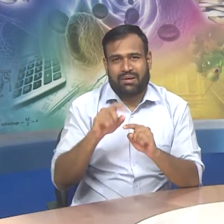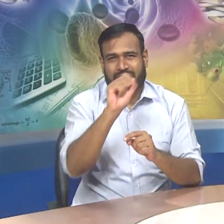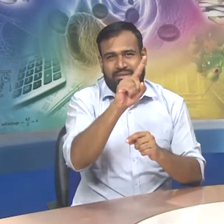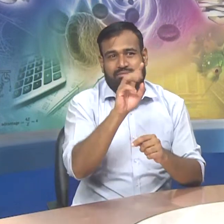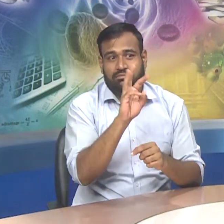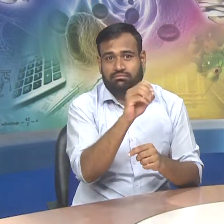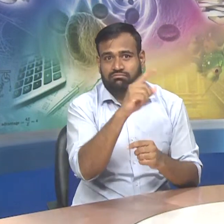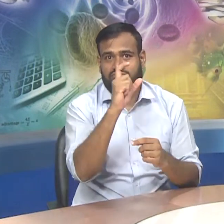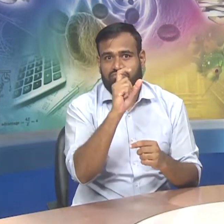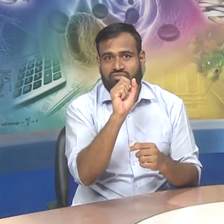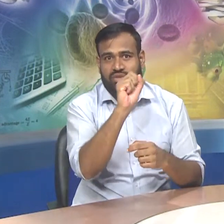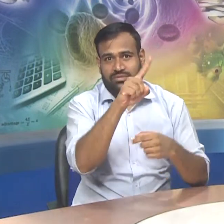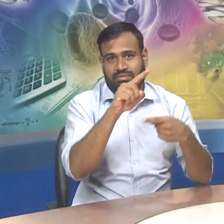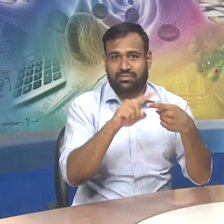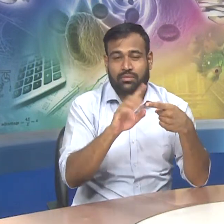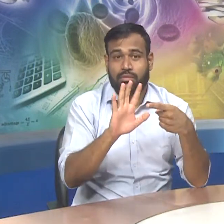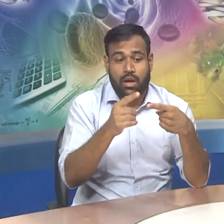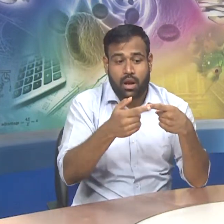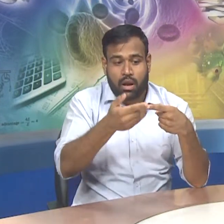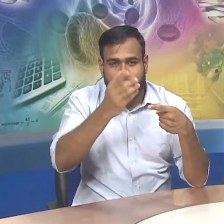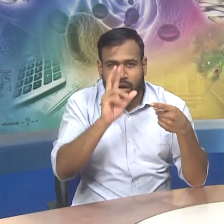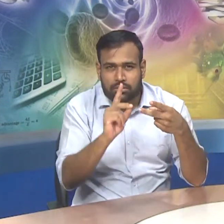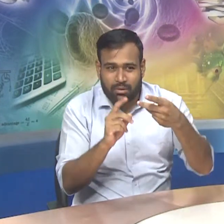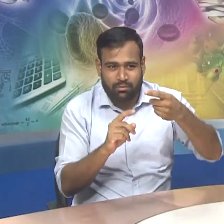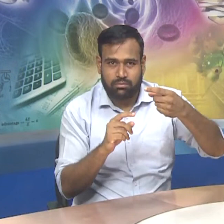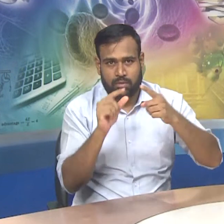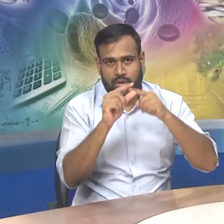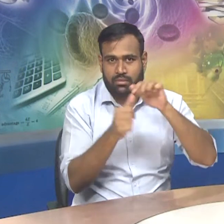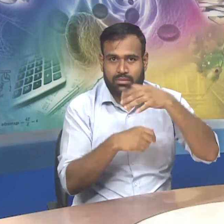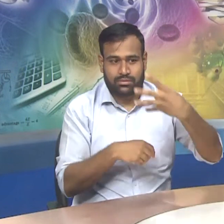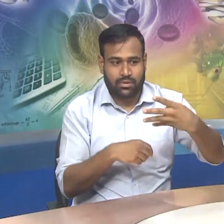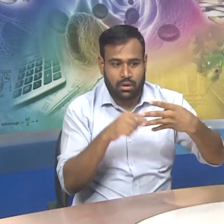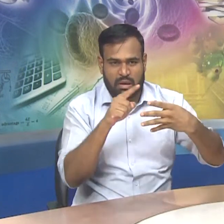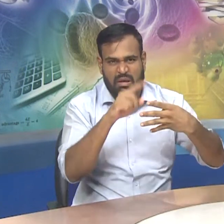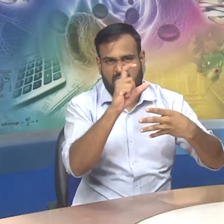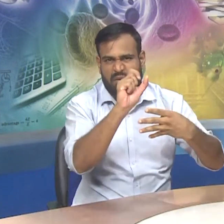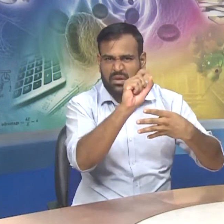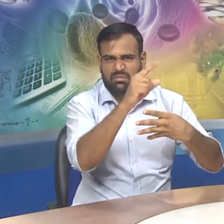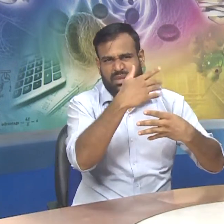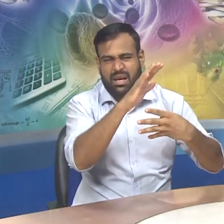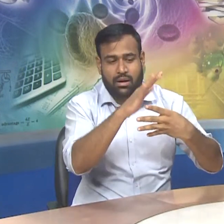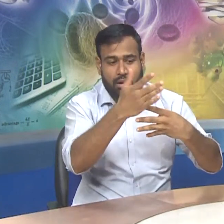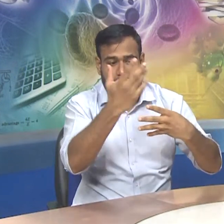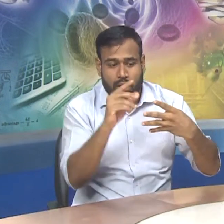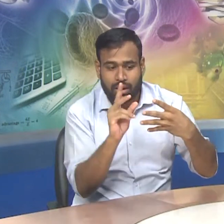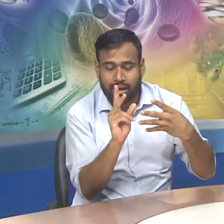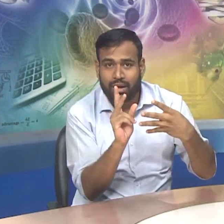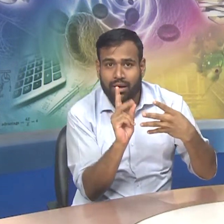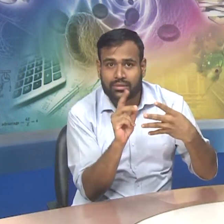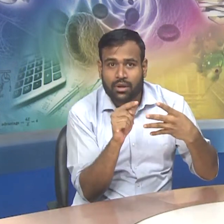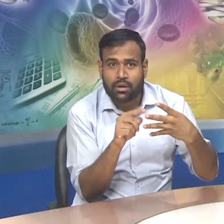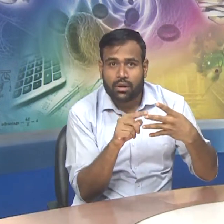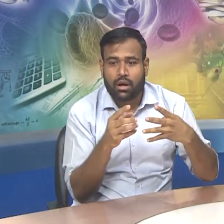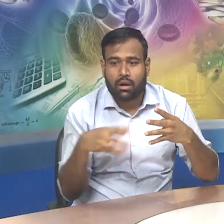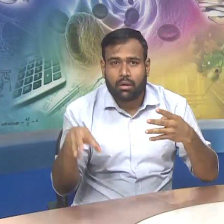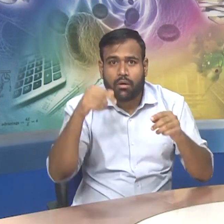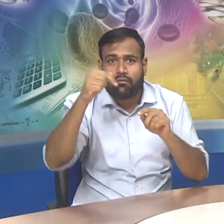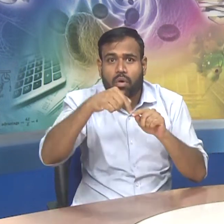is done, and now we have 3 candidates. There are 30 voters who ranked candidate C first, and of those